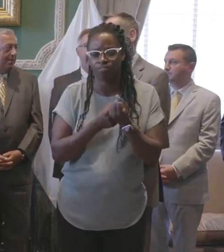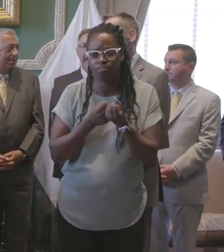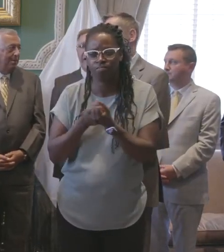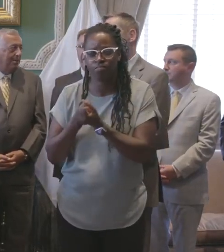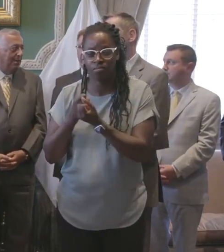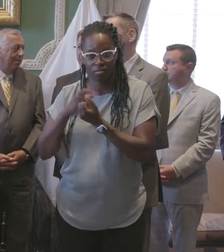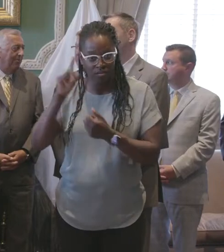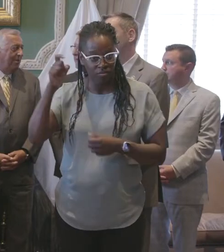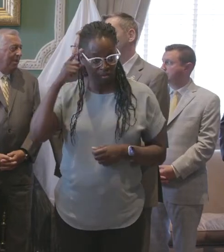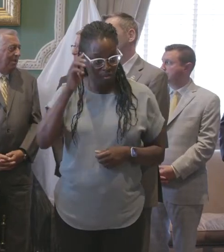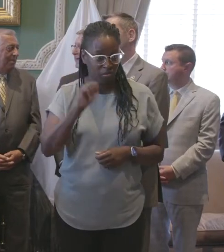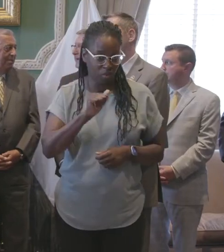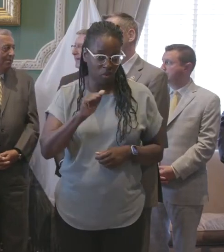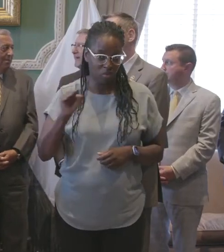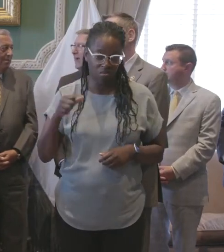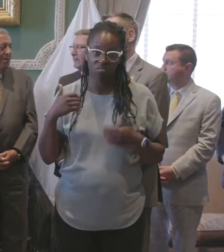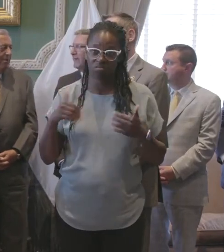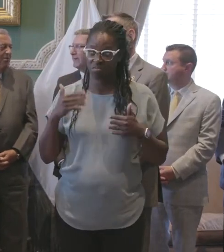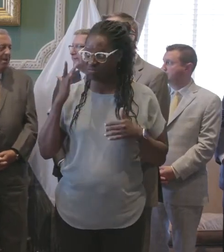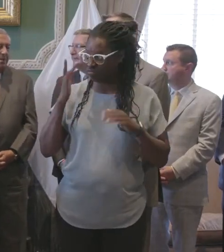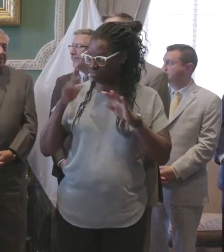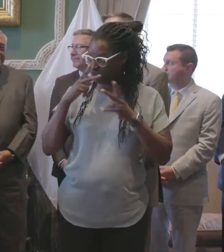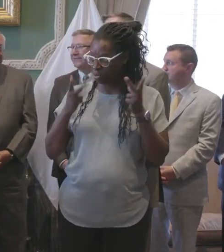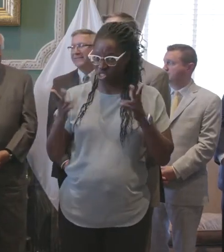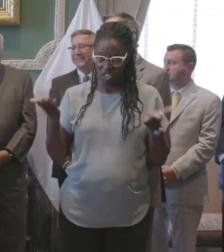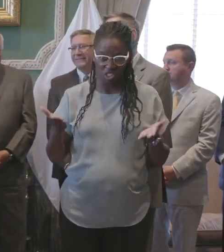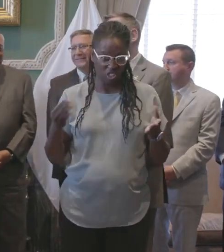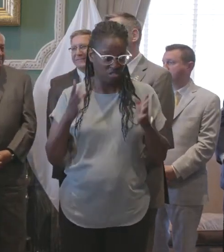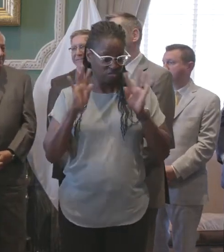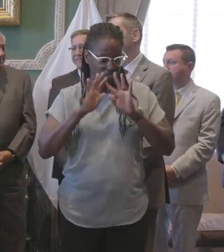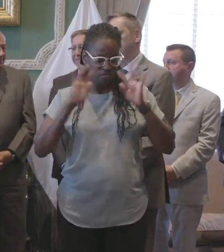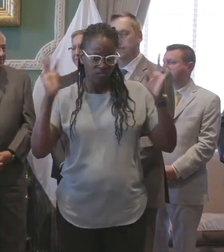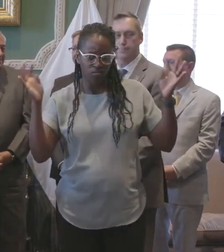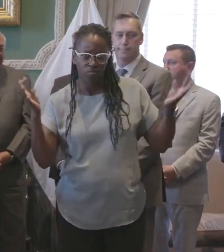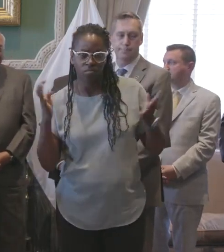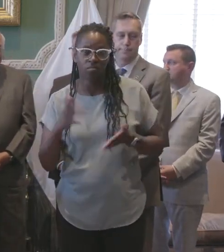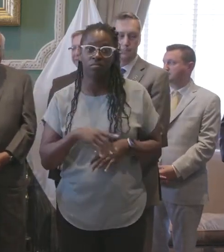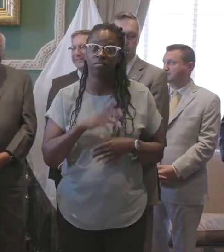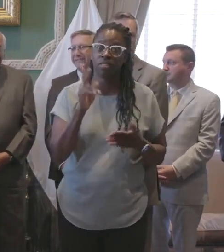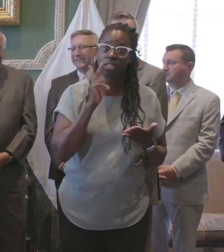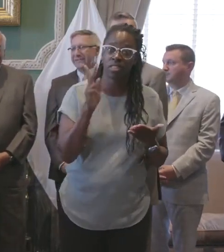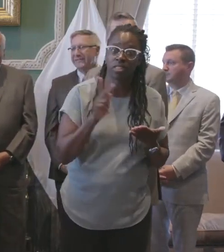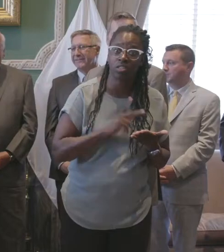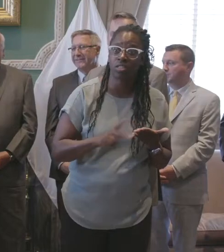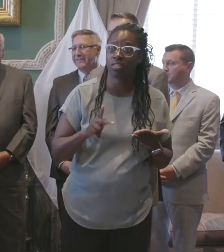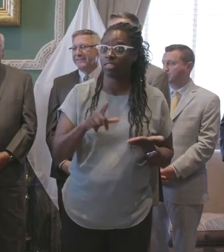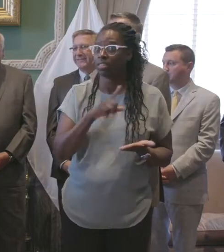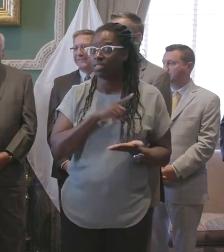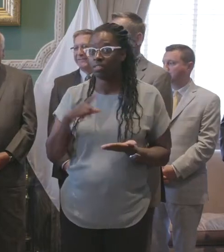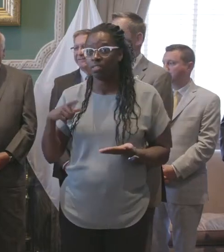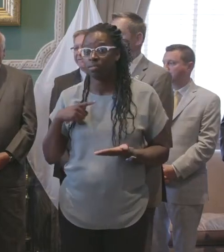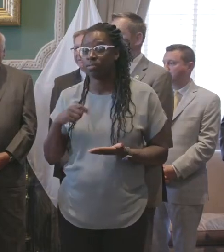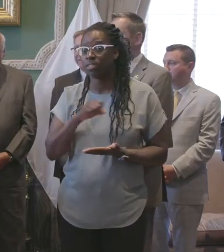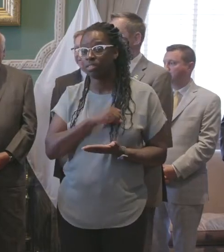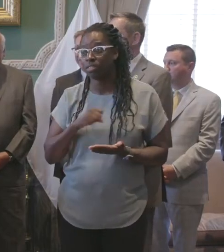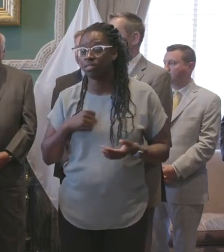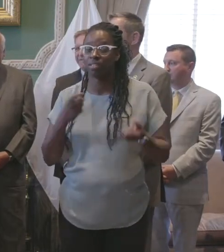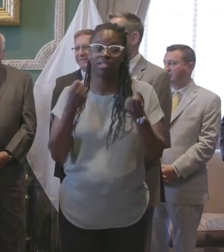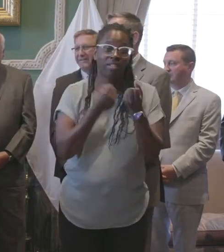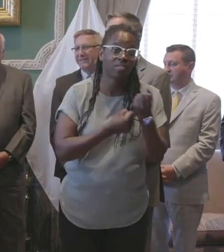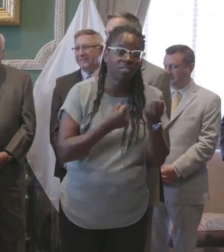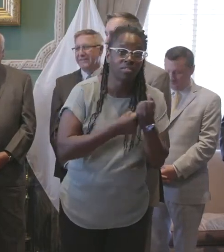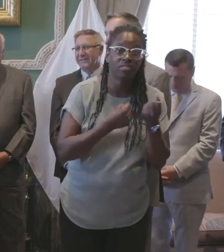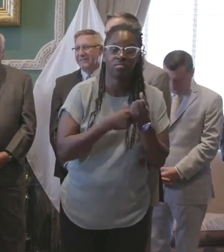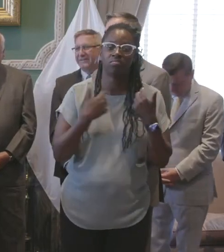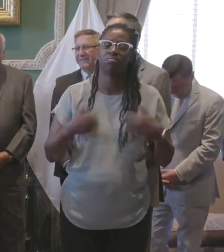thank everybody, all the secretaries, legislators that are here, advocates. Thanks for an amazing budget. It